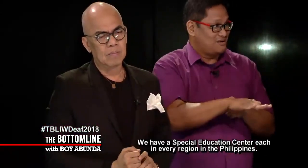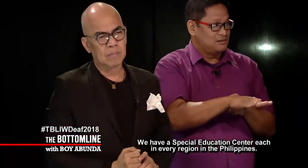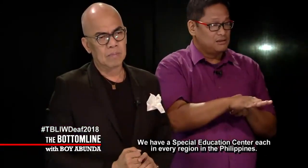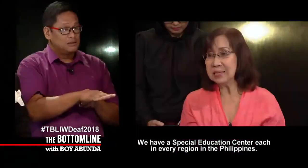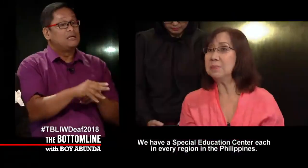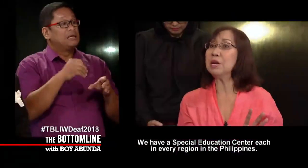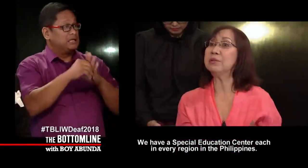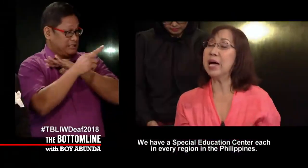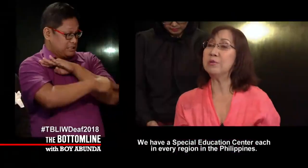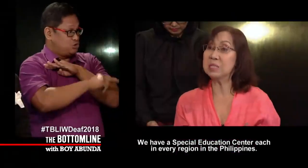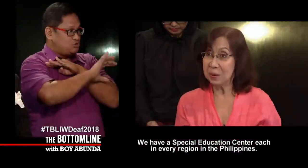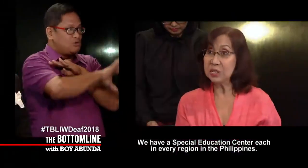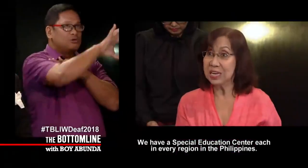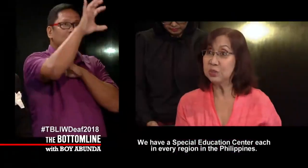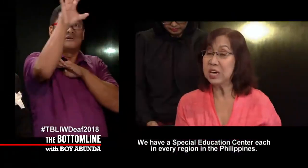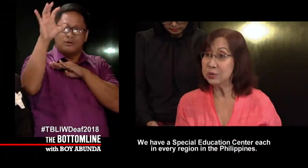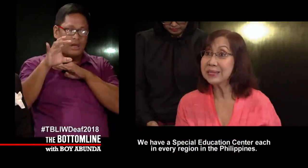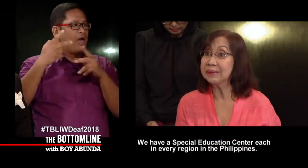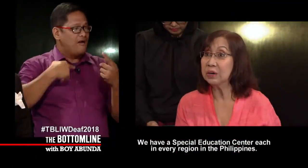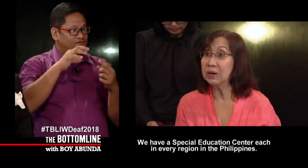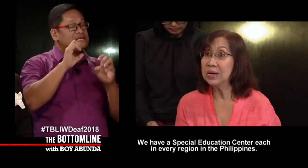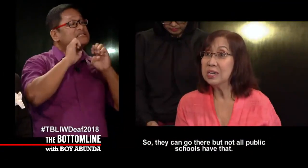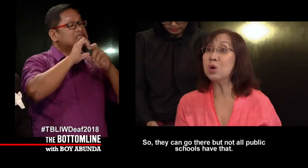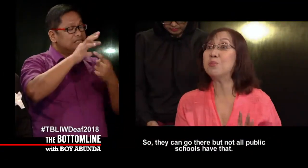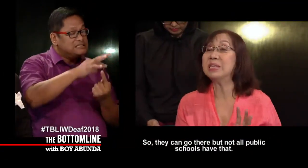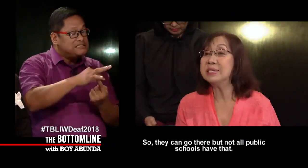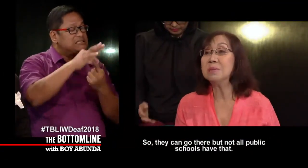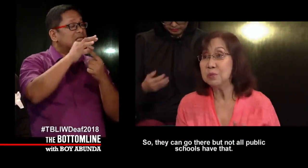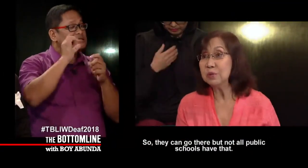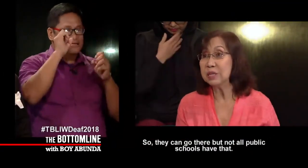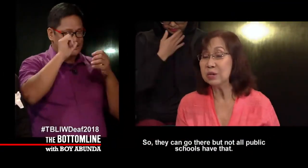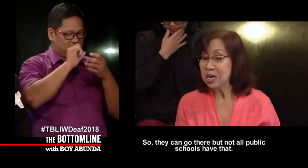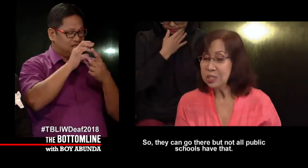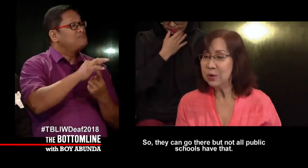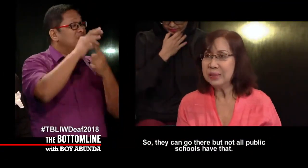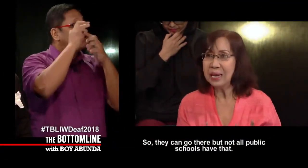sa Pilipinas, meron tayong special education center. So pwede silang